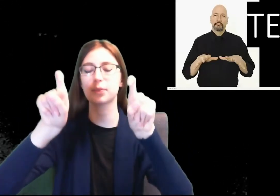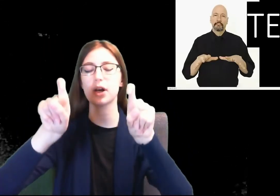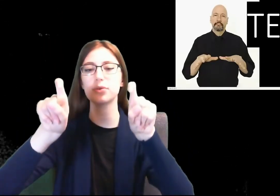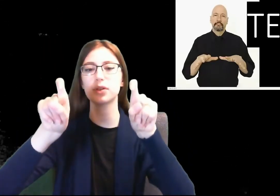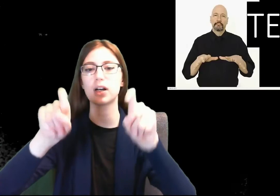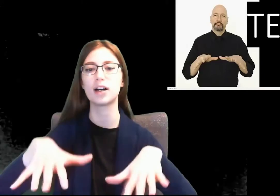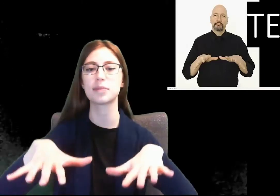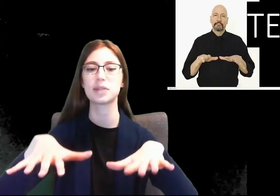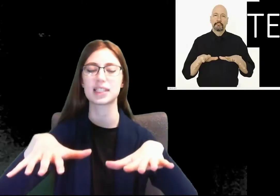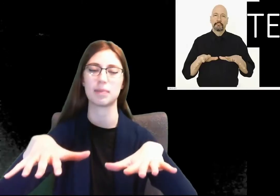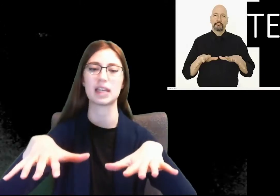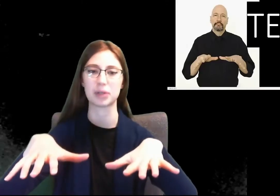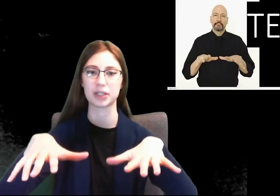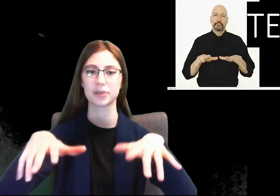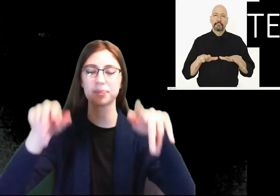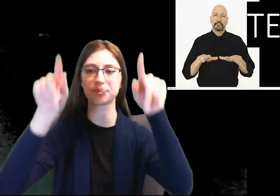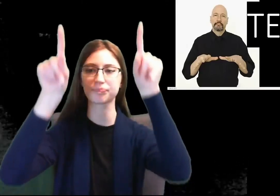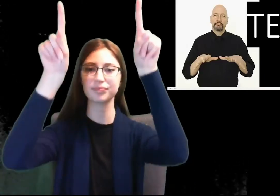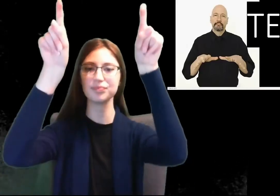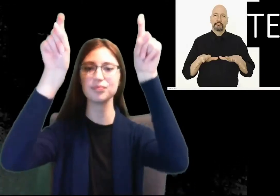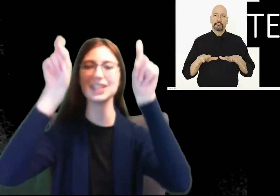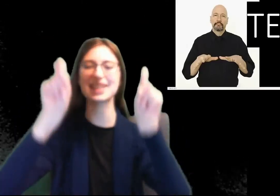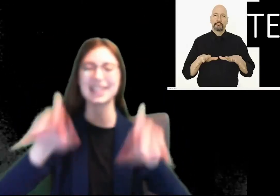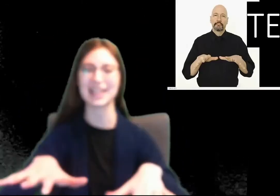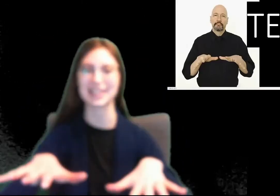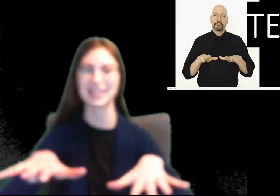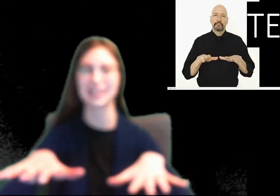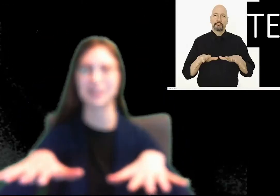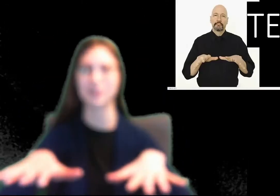row on a piece of paper. Test.